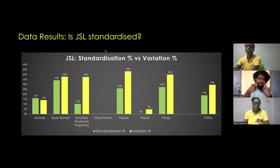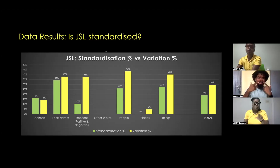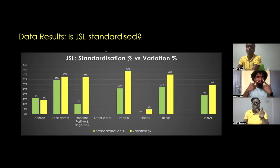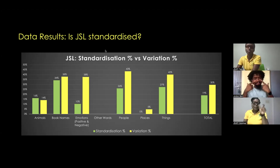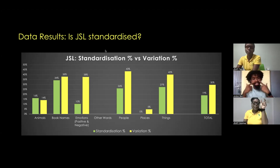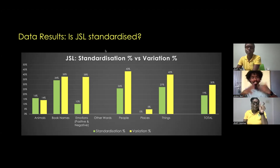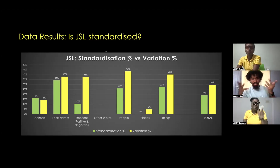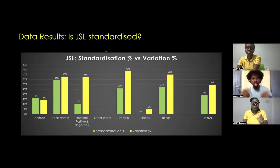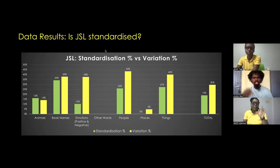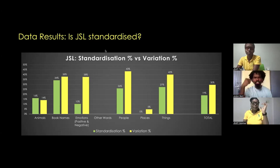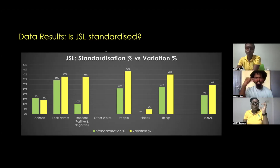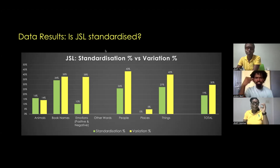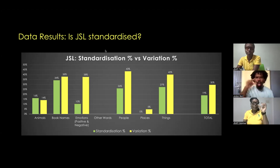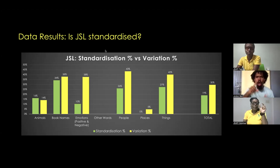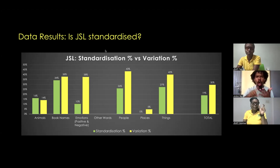meaning positive and negative behaviors,